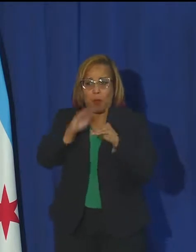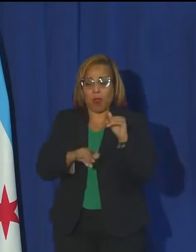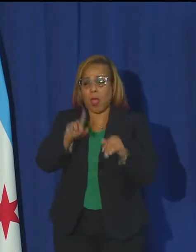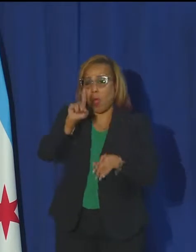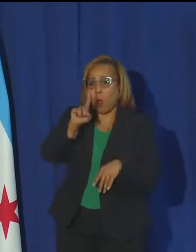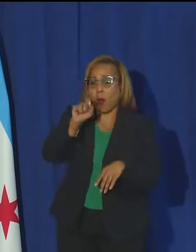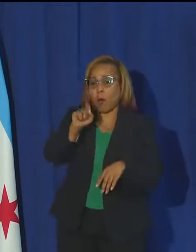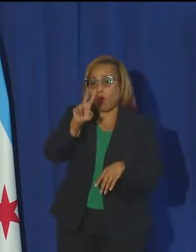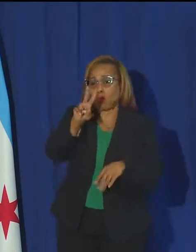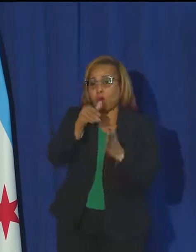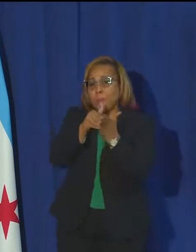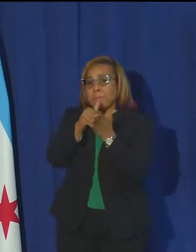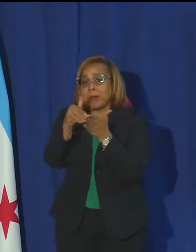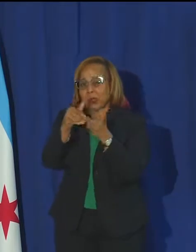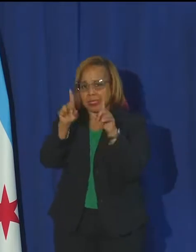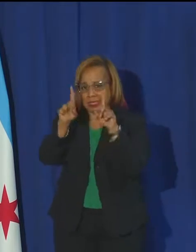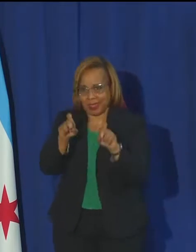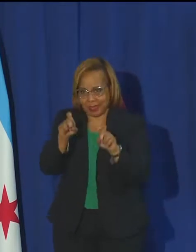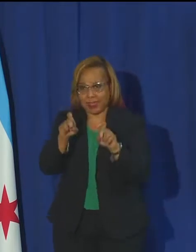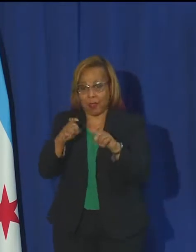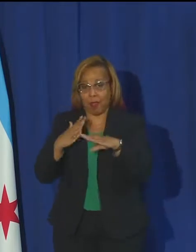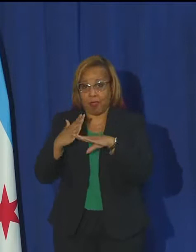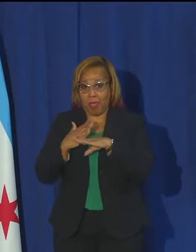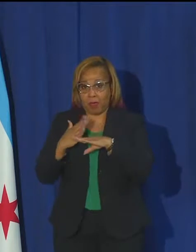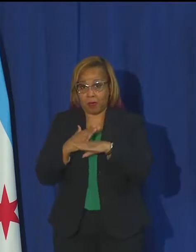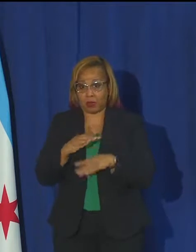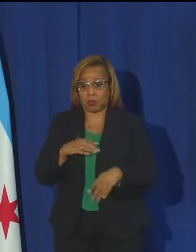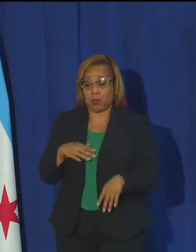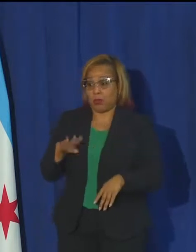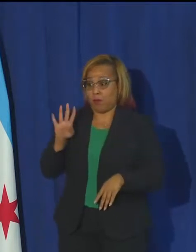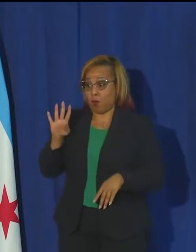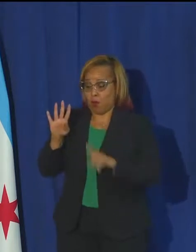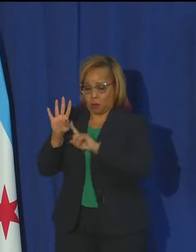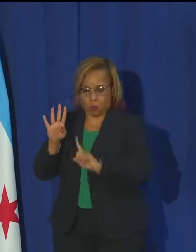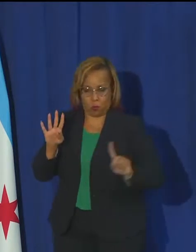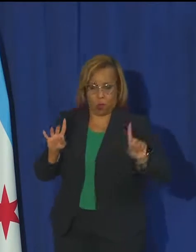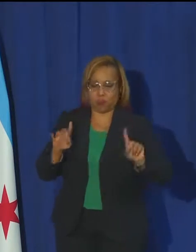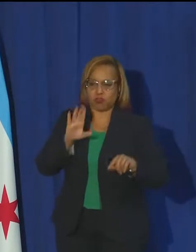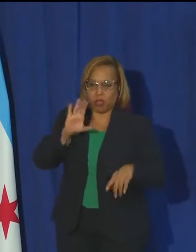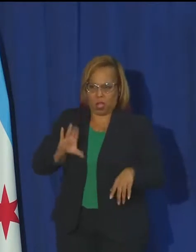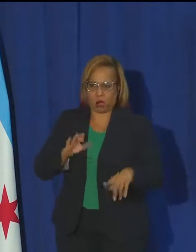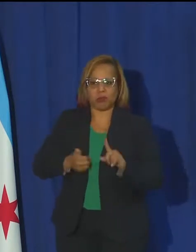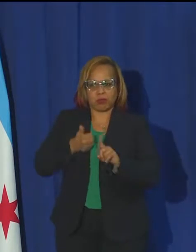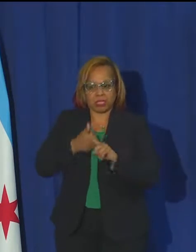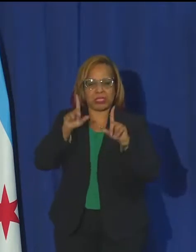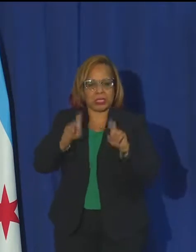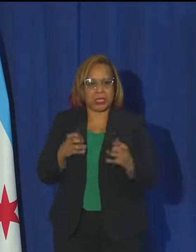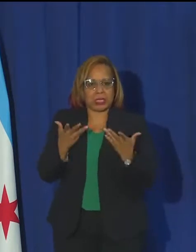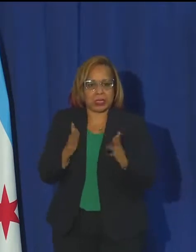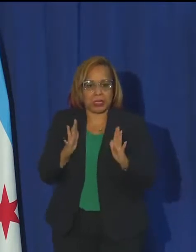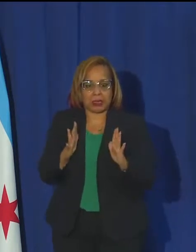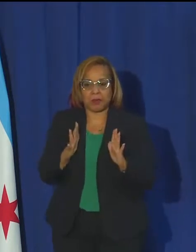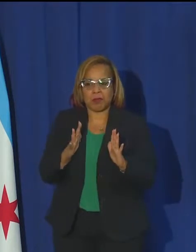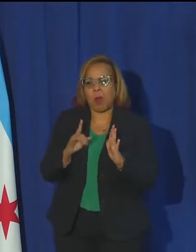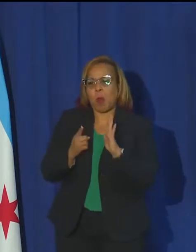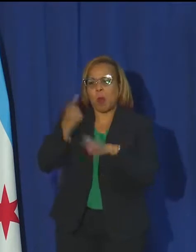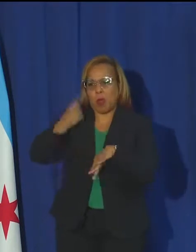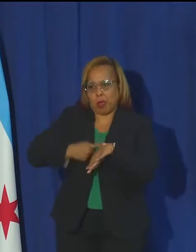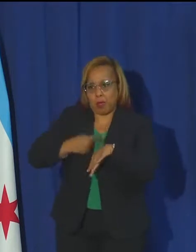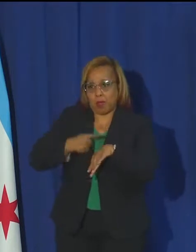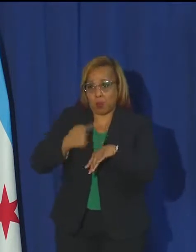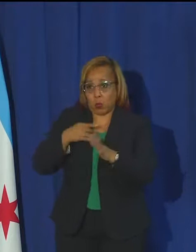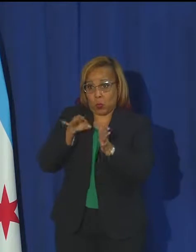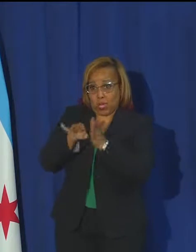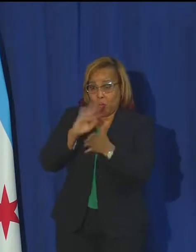1.2 million tests. On average, 1 in 4 Chicagoans have been tested at least once. And